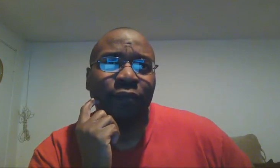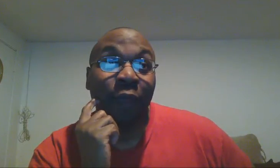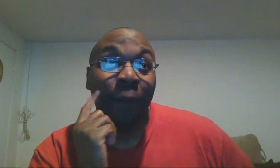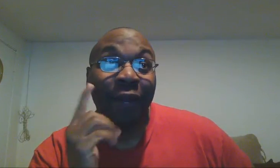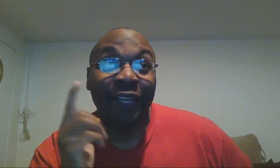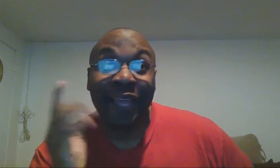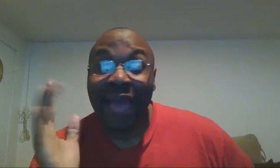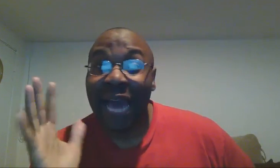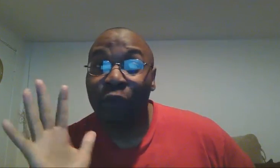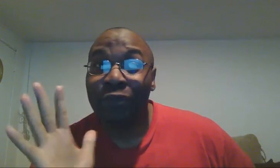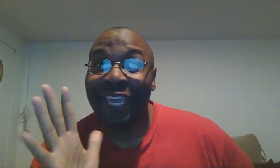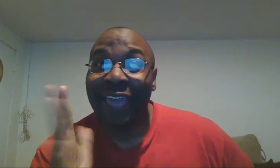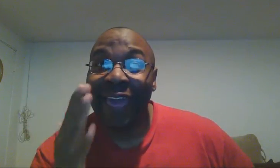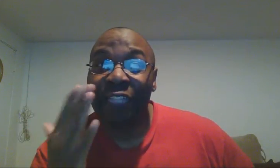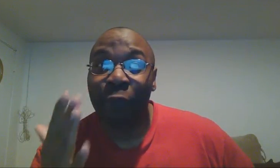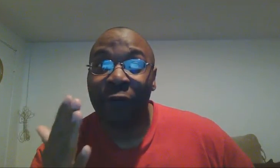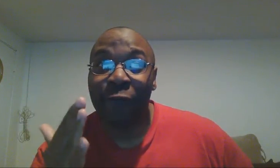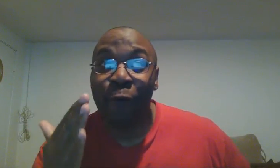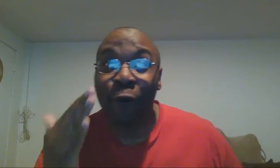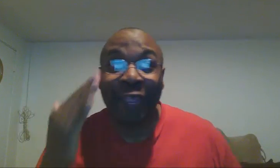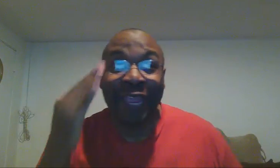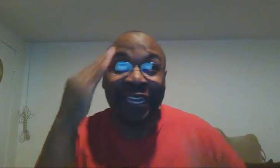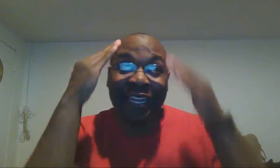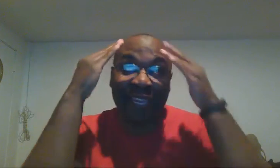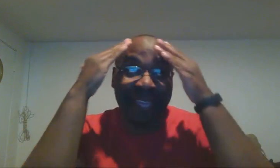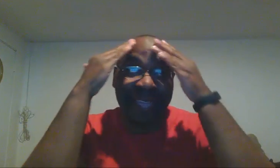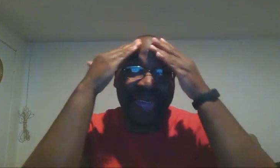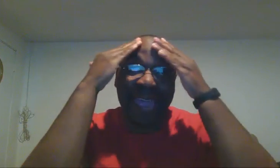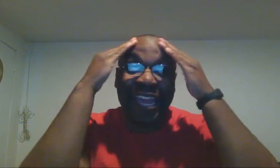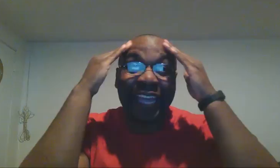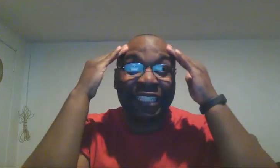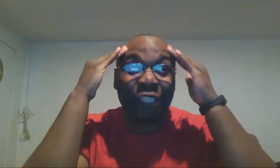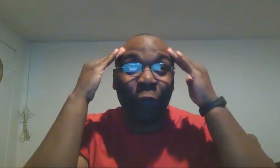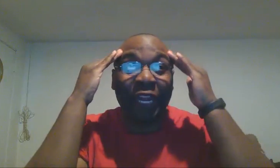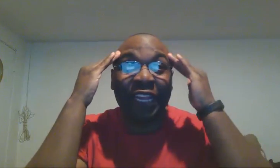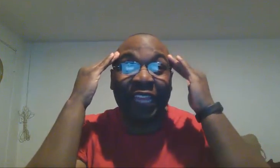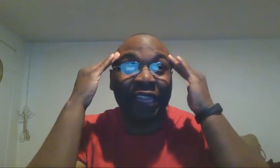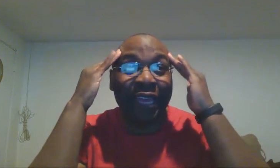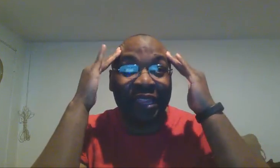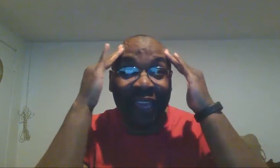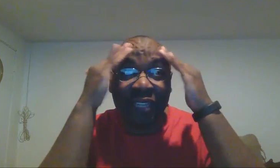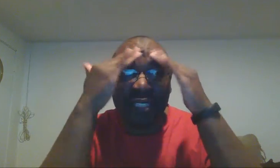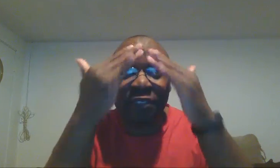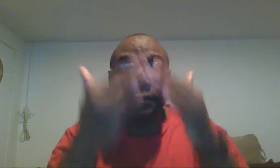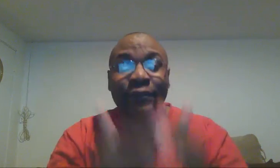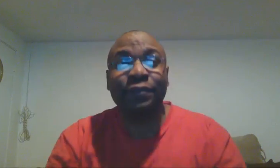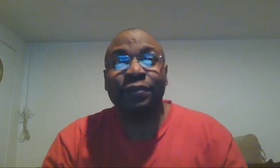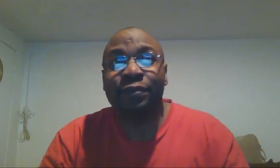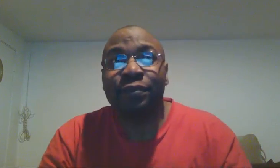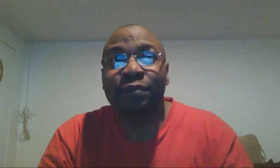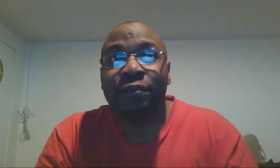But I don't take aspirin for any headaches or anything like that.